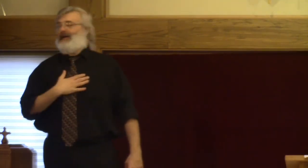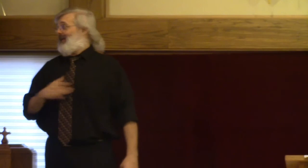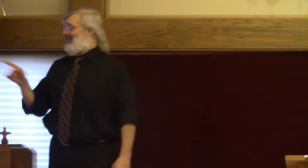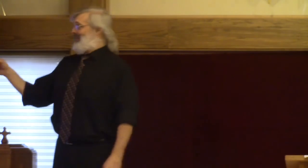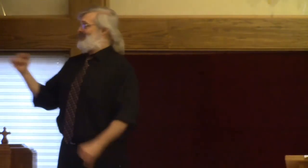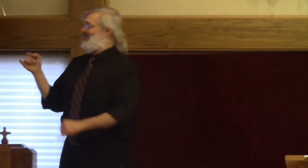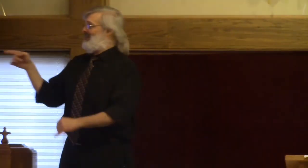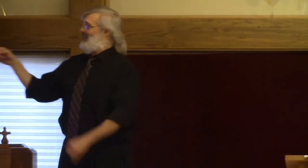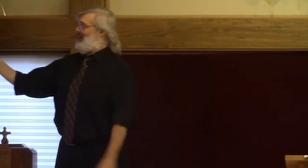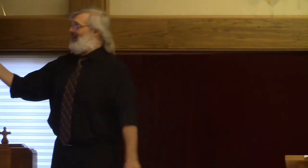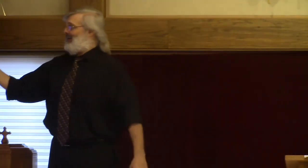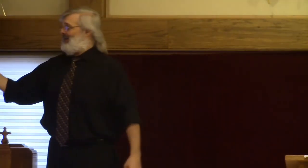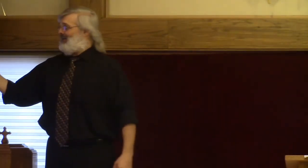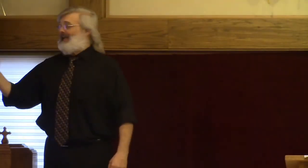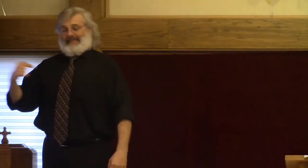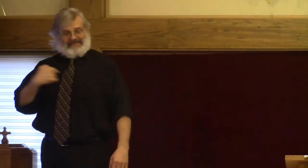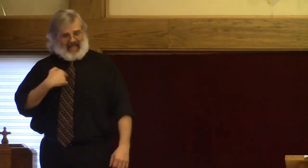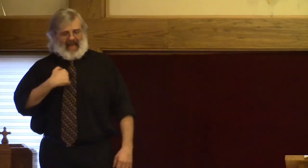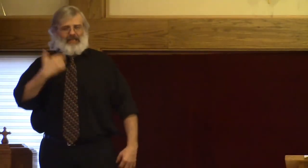I know these people.